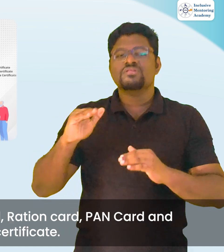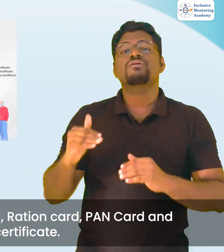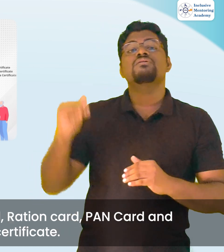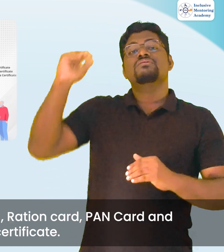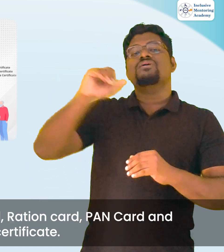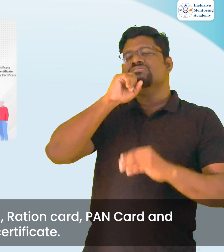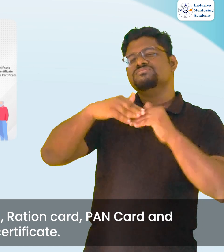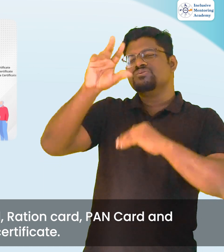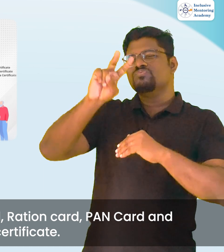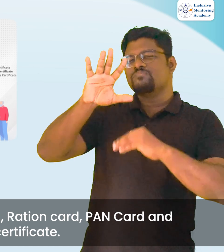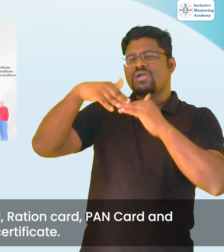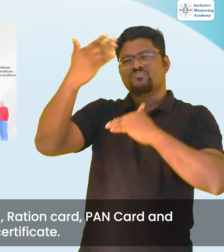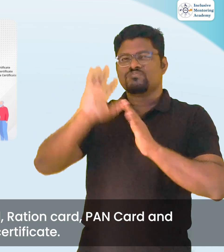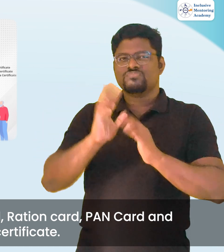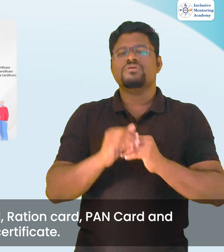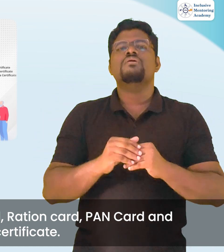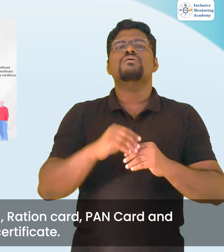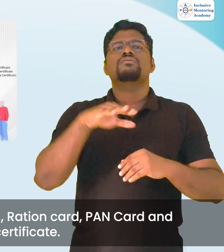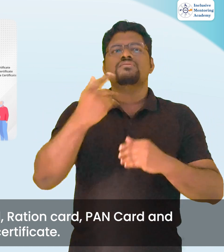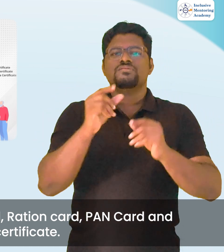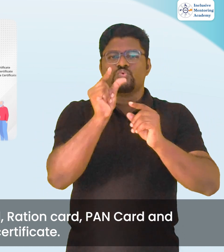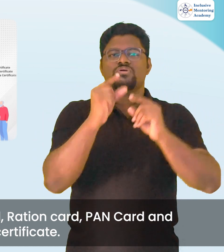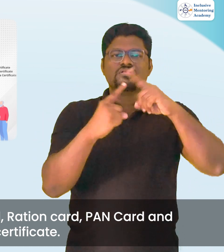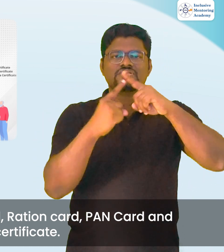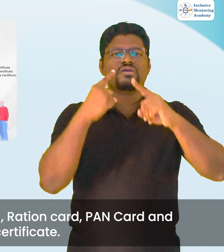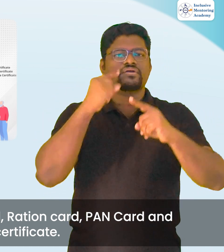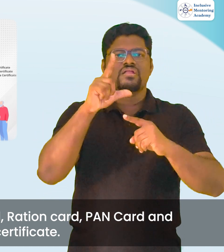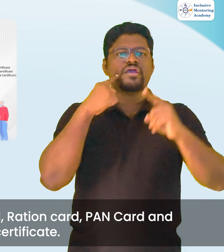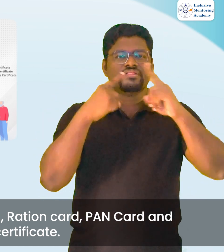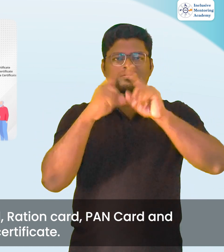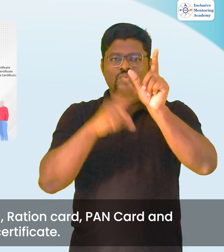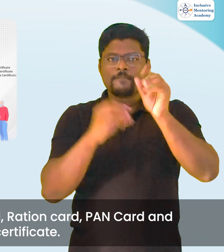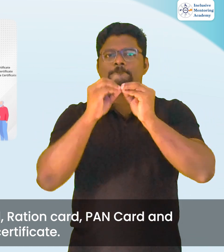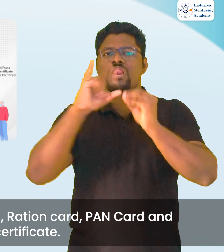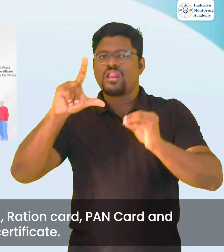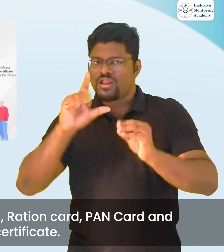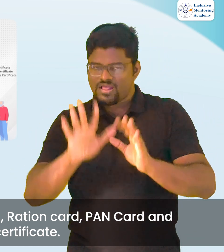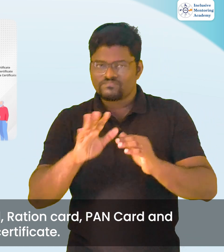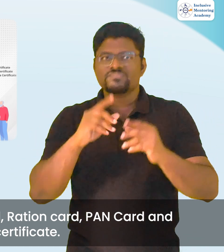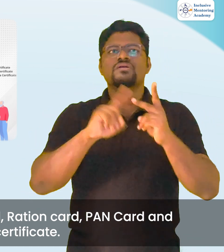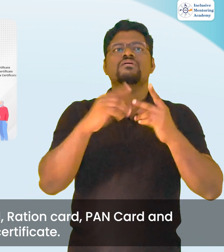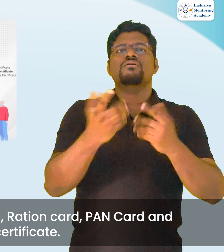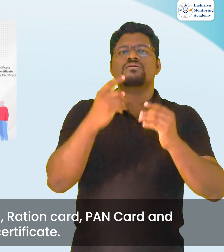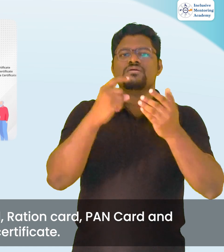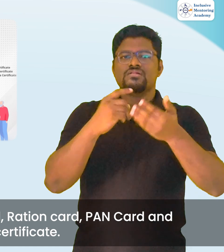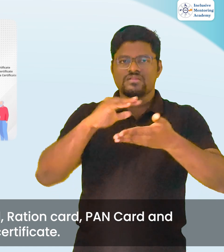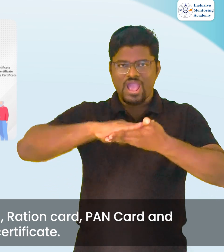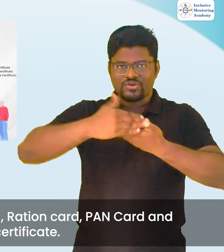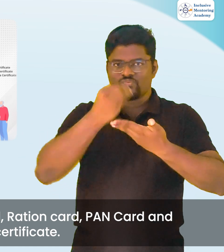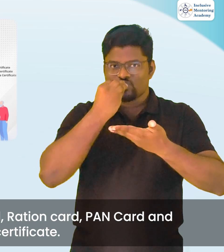Number 4. Above 25 years, utility bill, ration card, PAN card and marriage certificate.